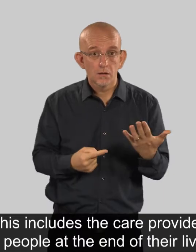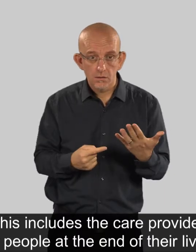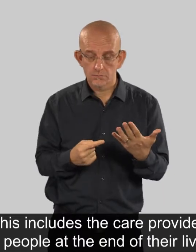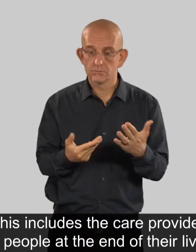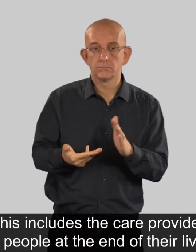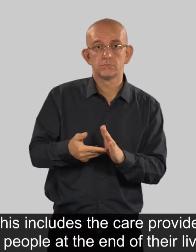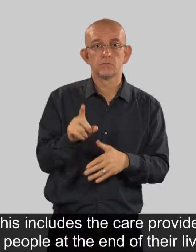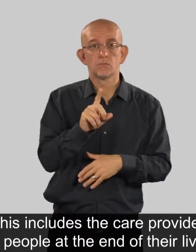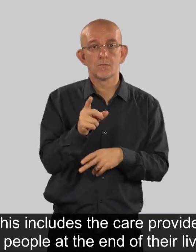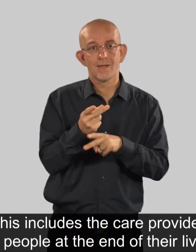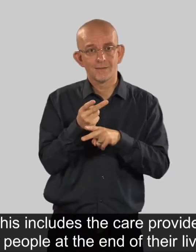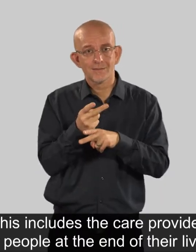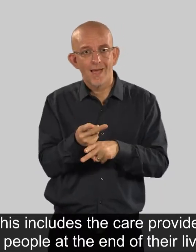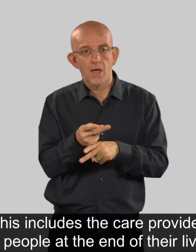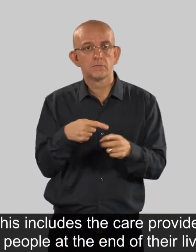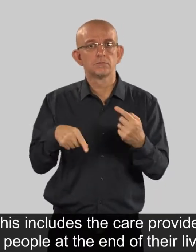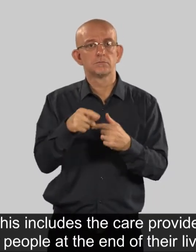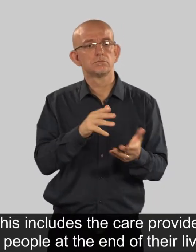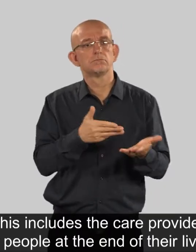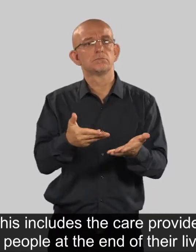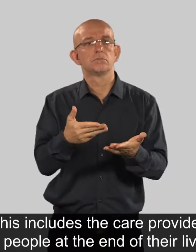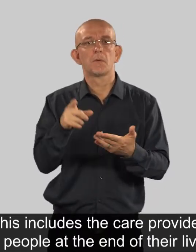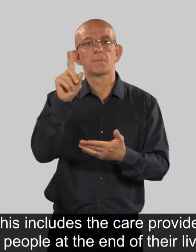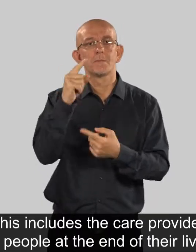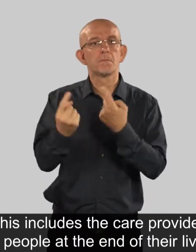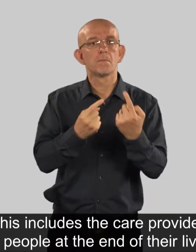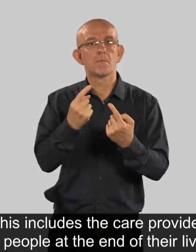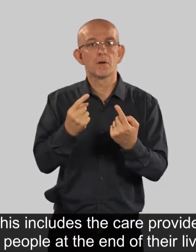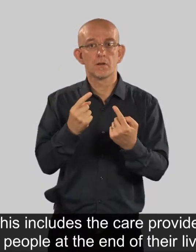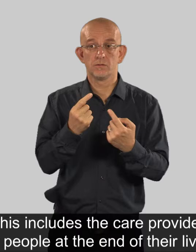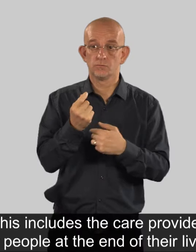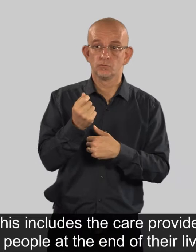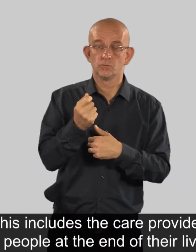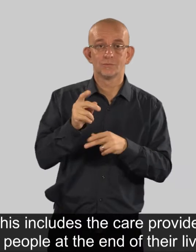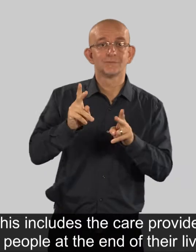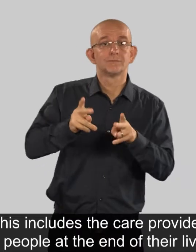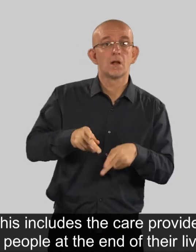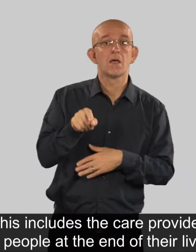This includes the care provided for people at the end of their lives.